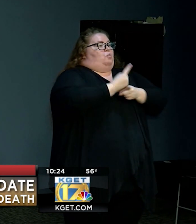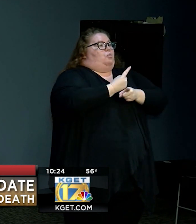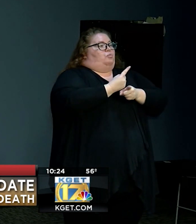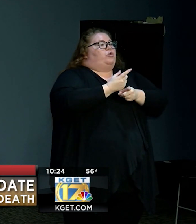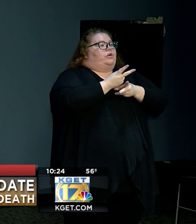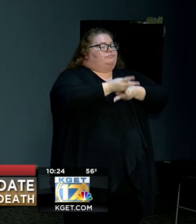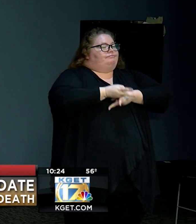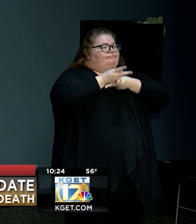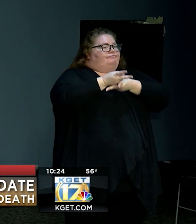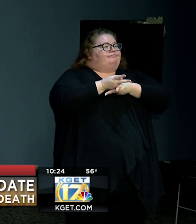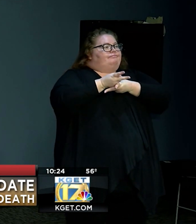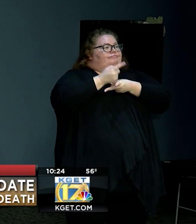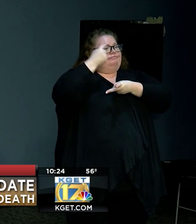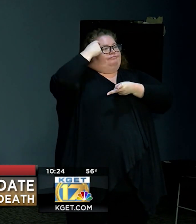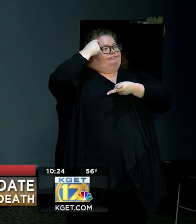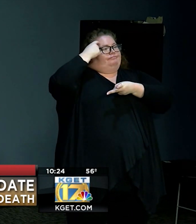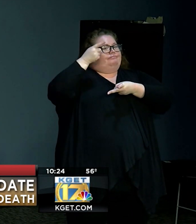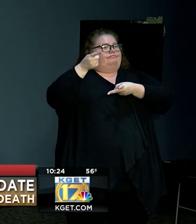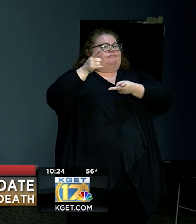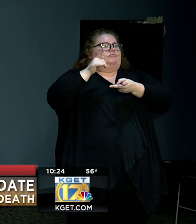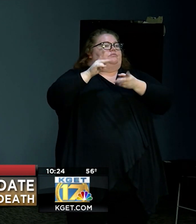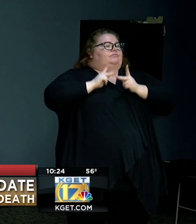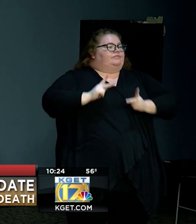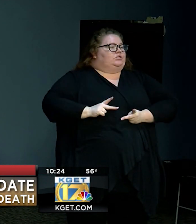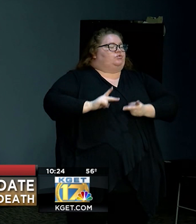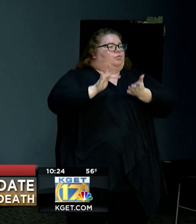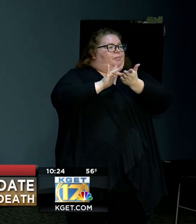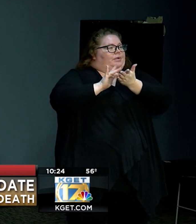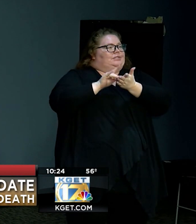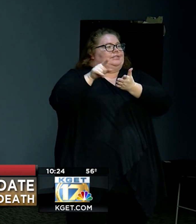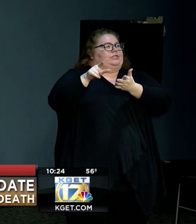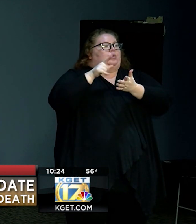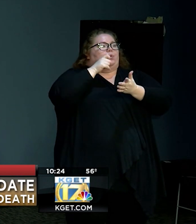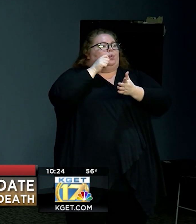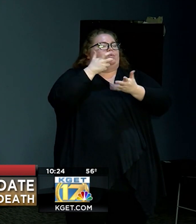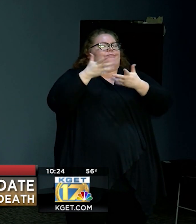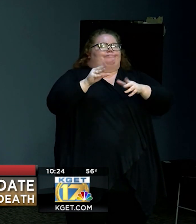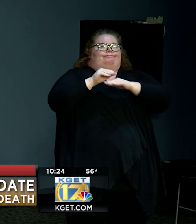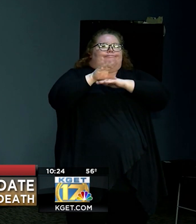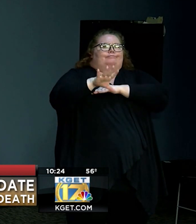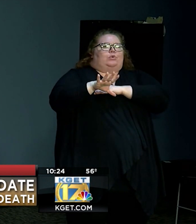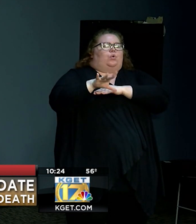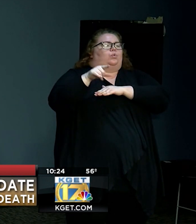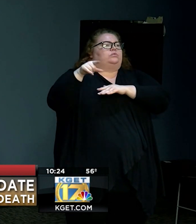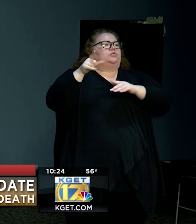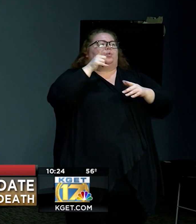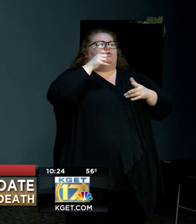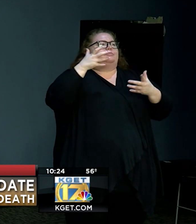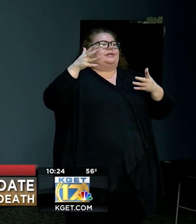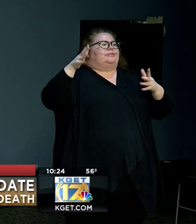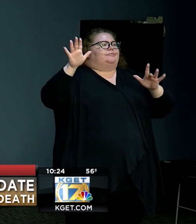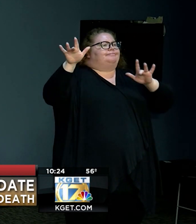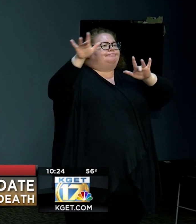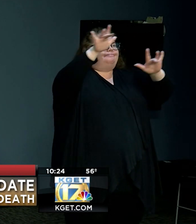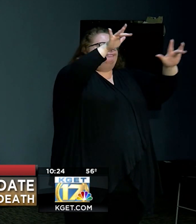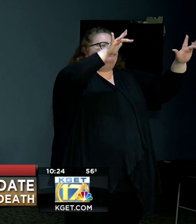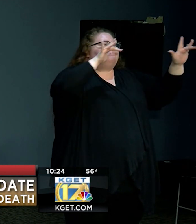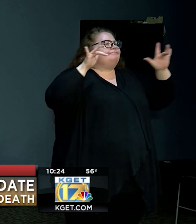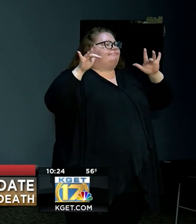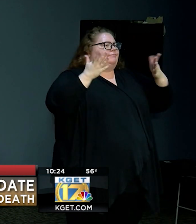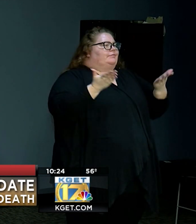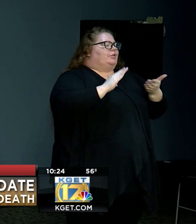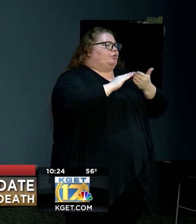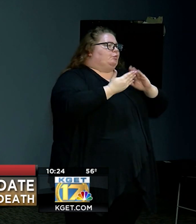keep individuals who have these exposures from just being out and about or being in shelters or being other locations where they